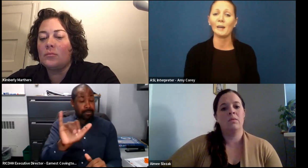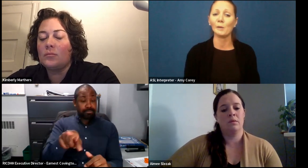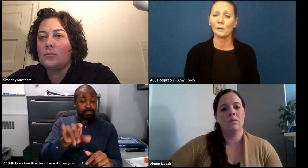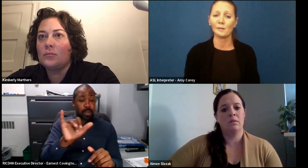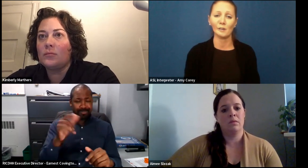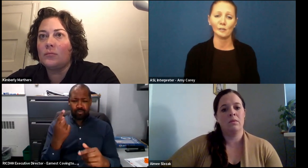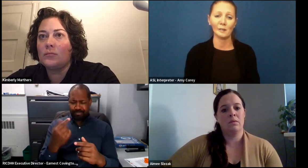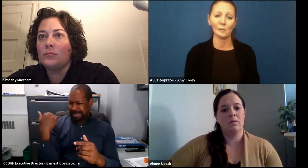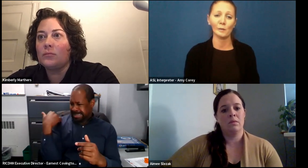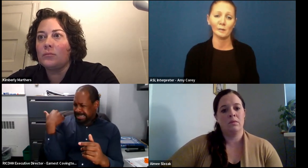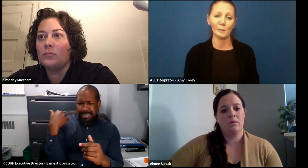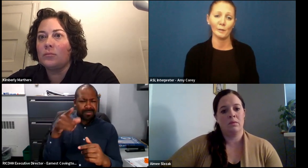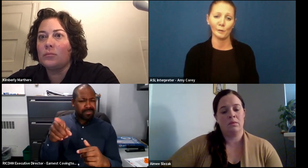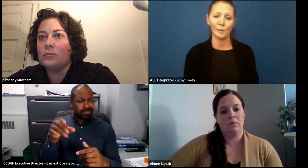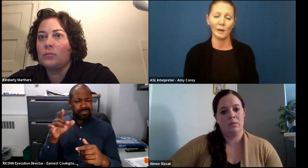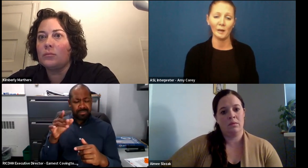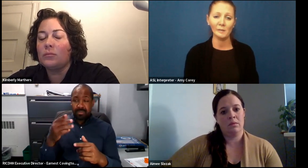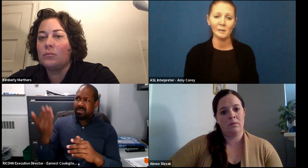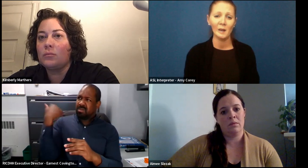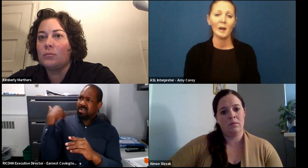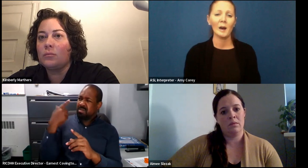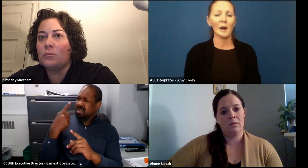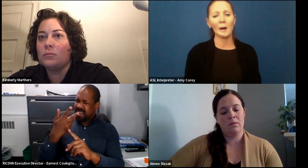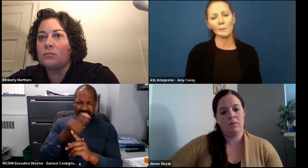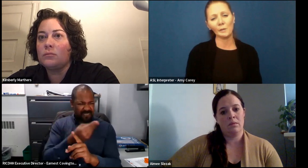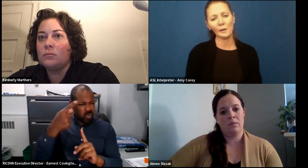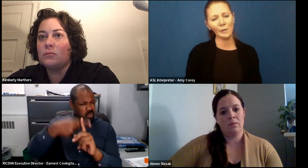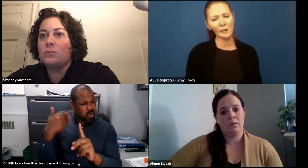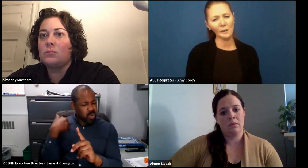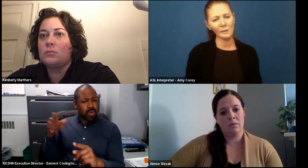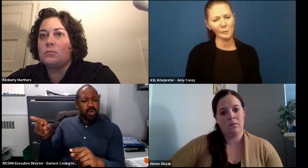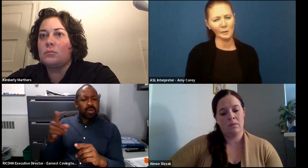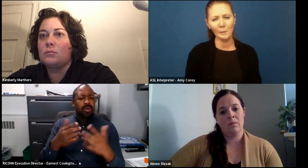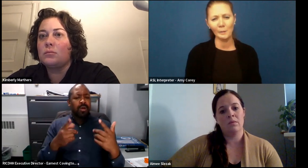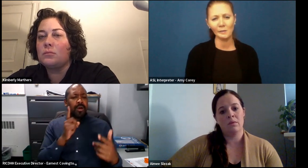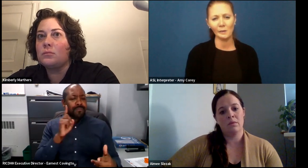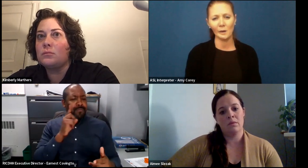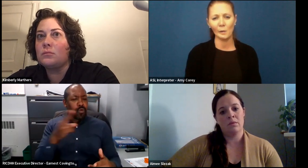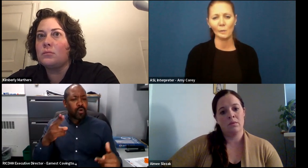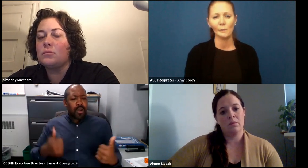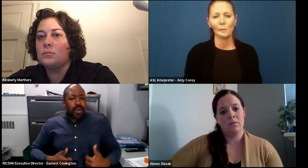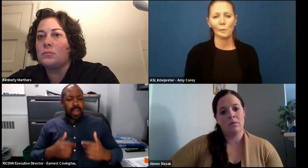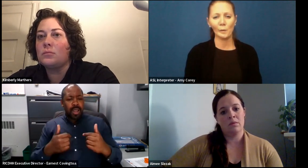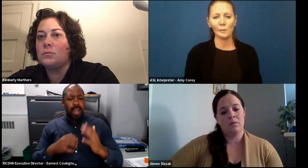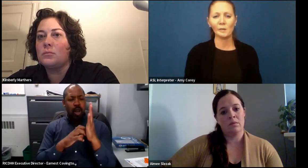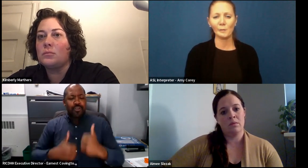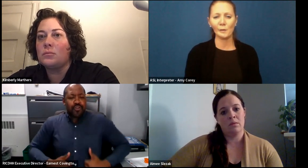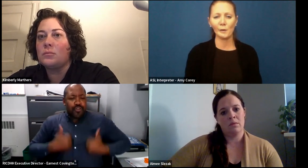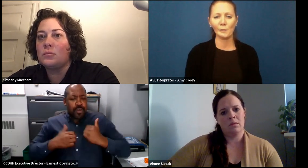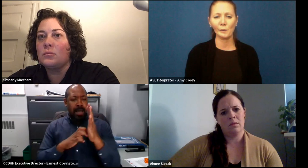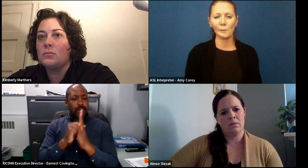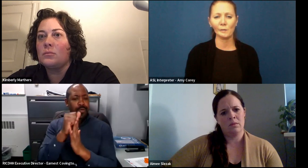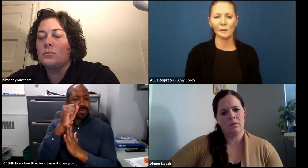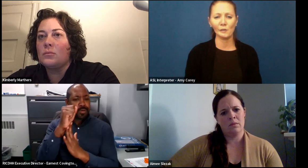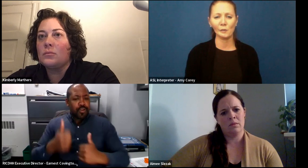with any organization that's willing to partner with us. I think there was a couple months ago where there was a deaf and